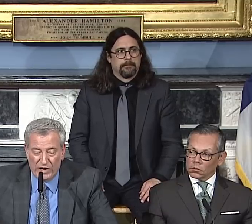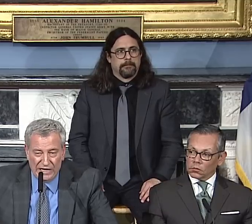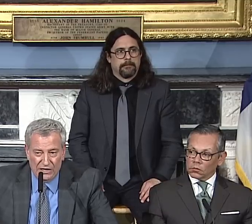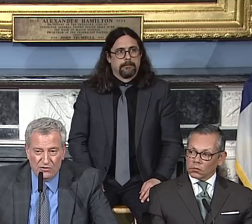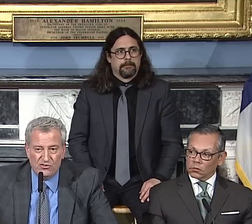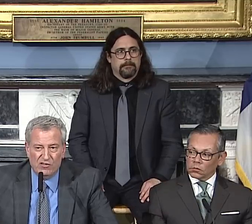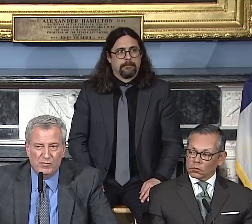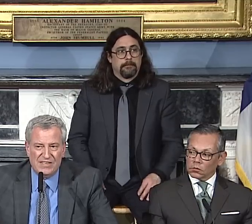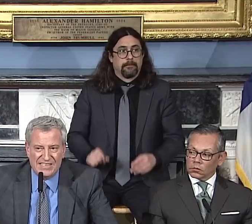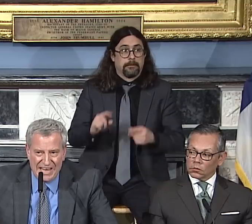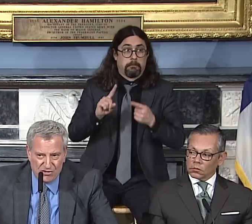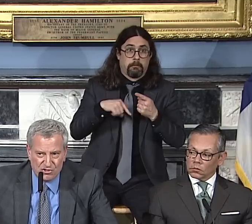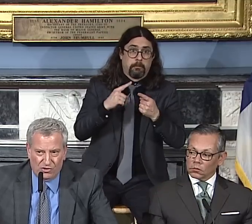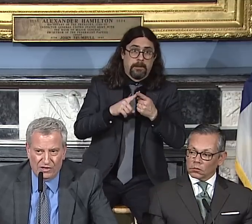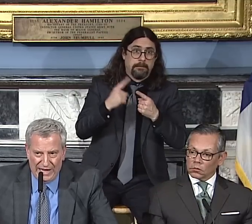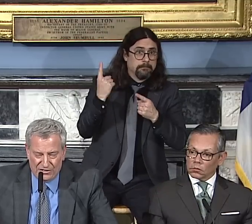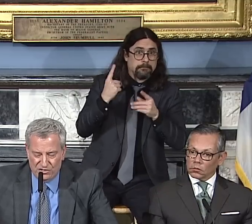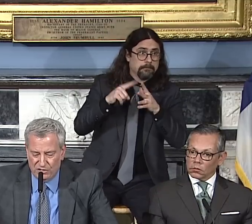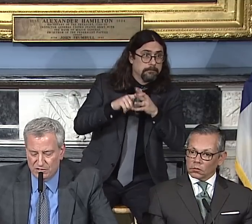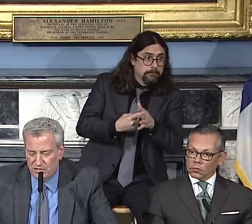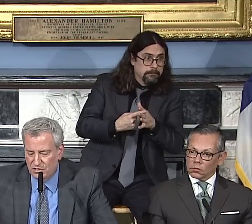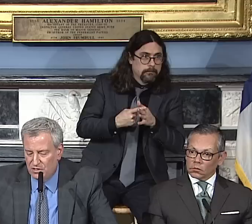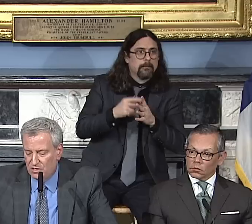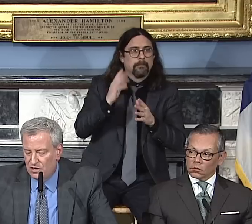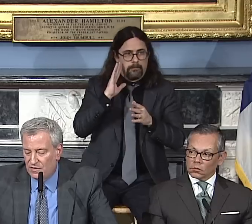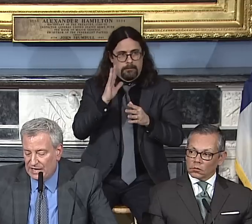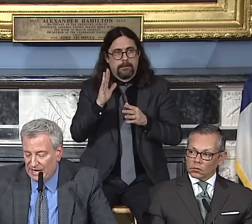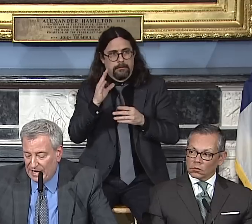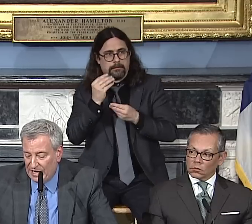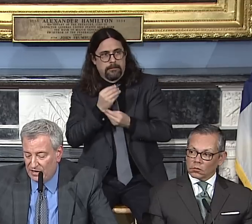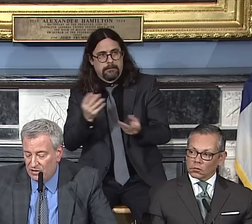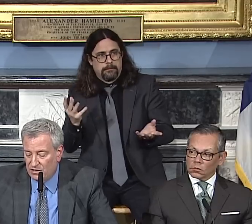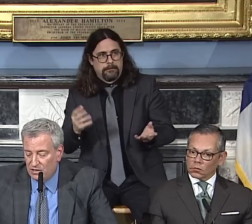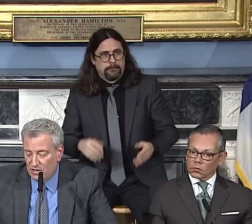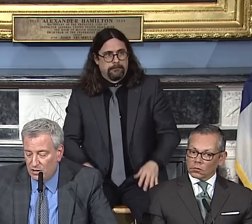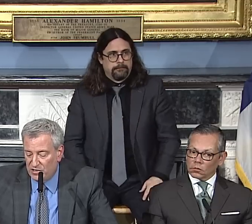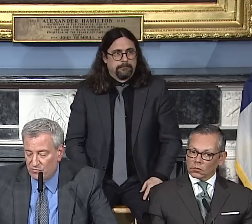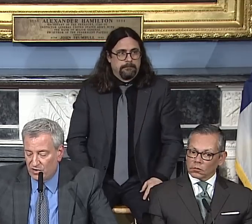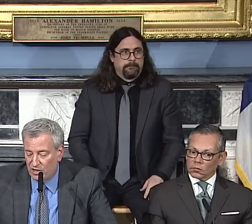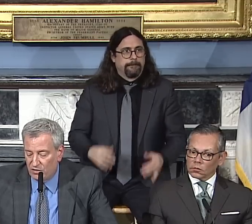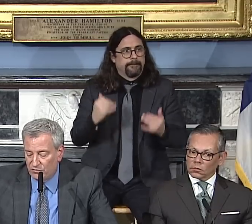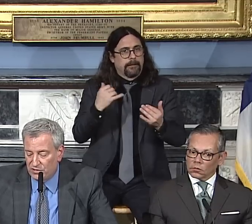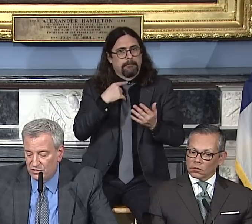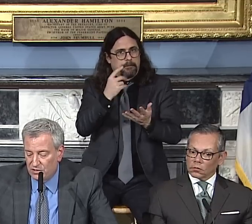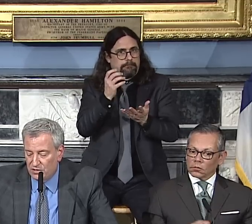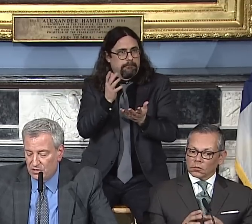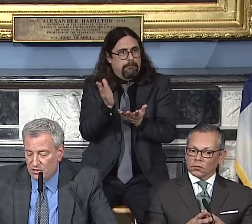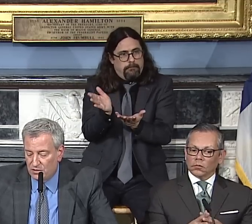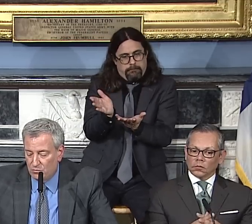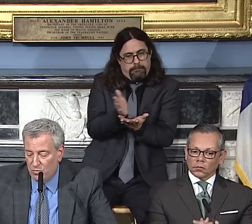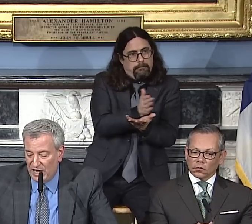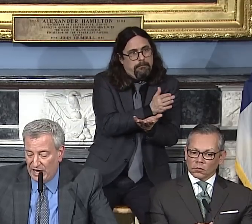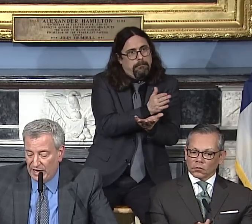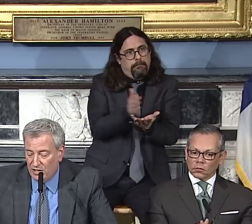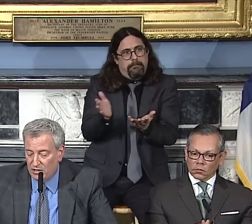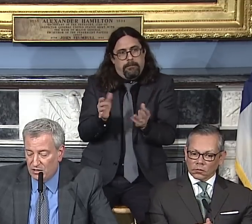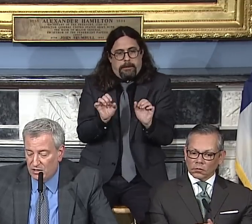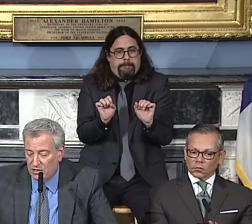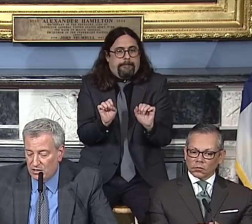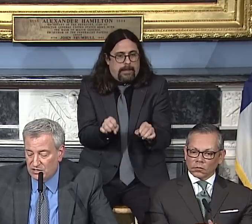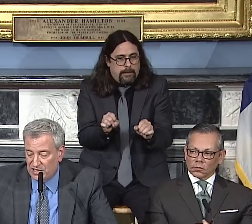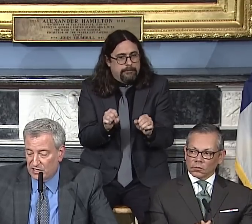is the range of potential actions that can be involved